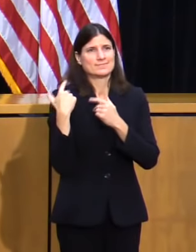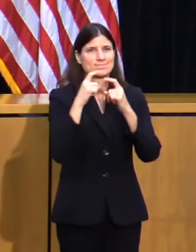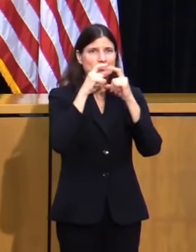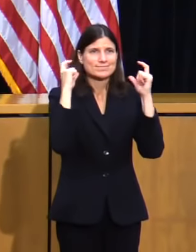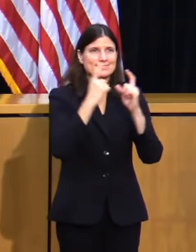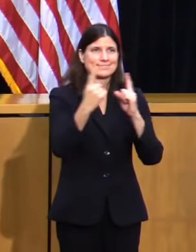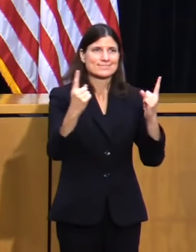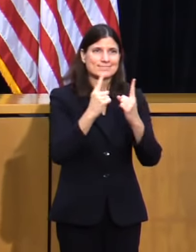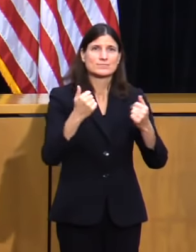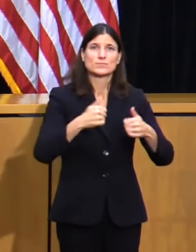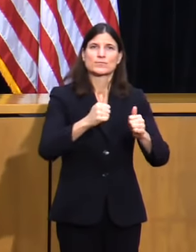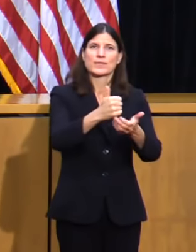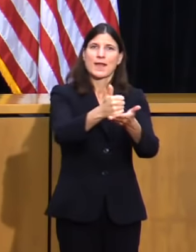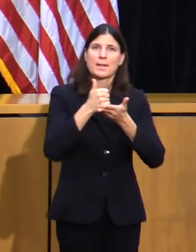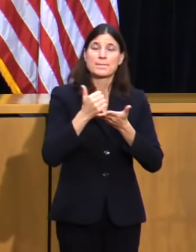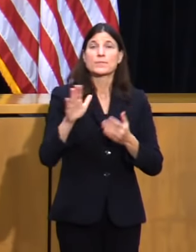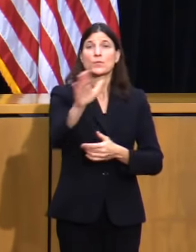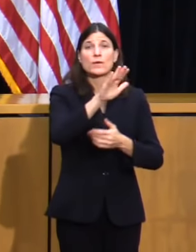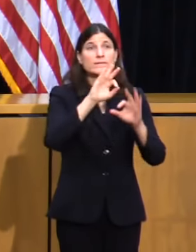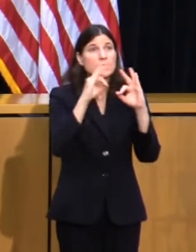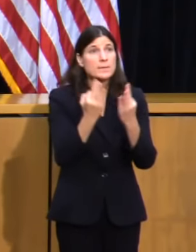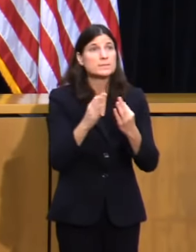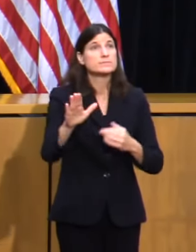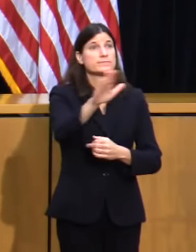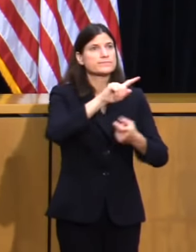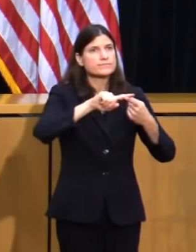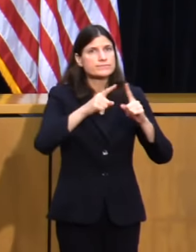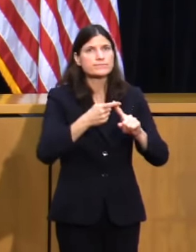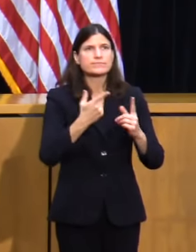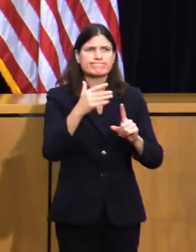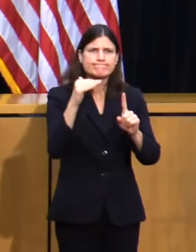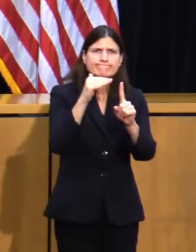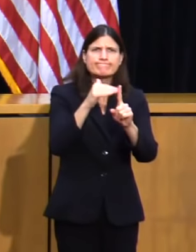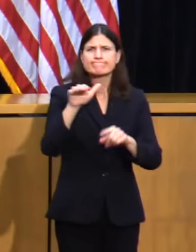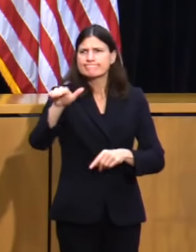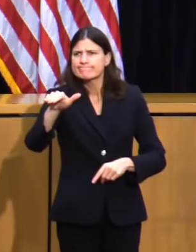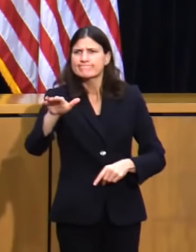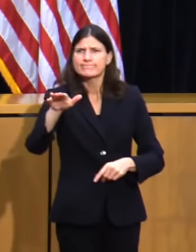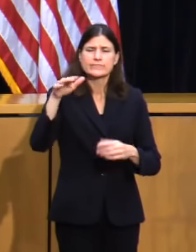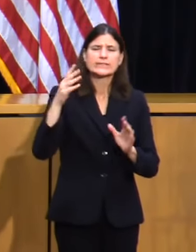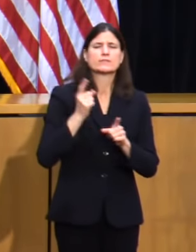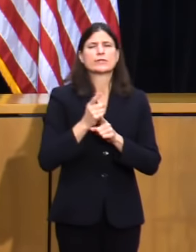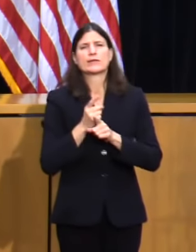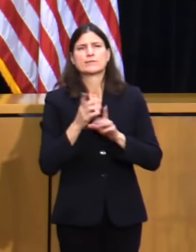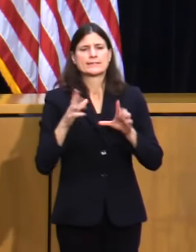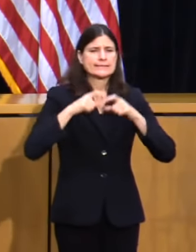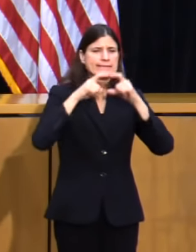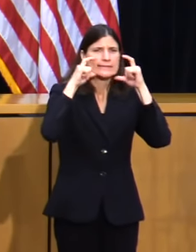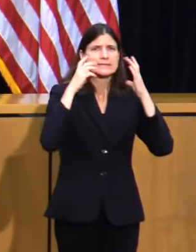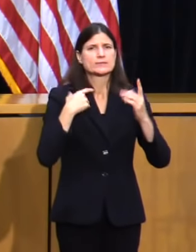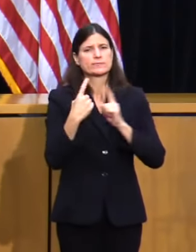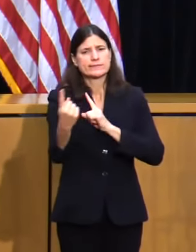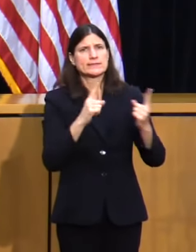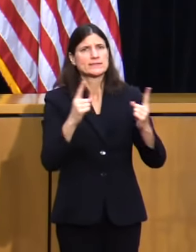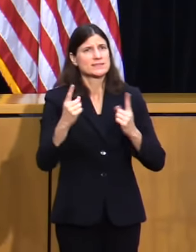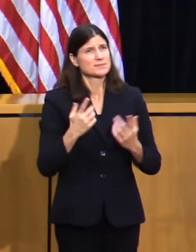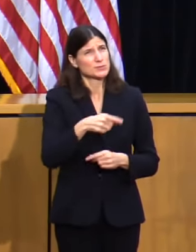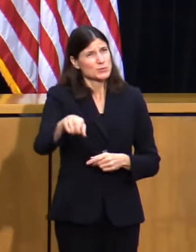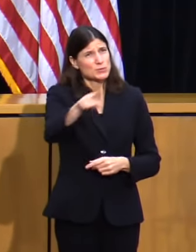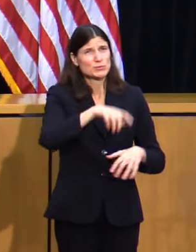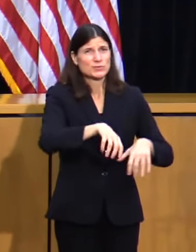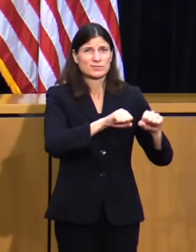of this virus. And people should remember to get tested. We have Stop the Spread sites across the Commonwealth.